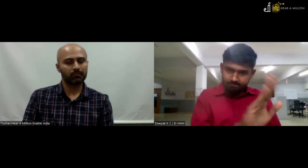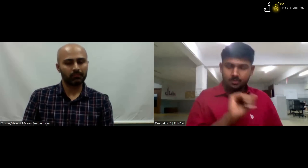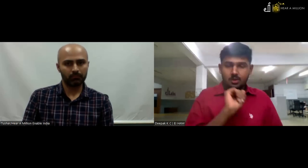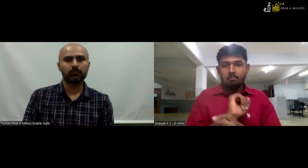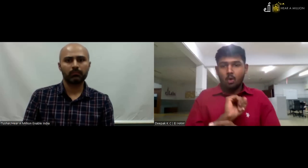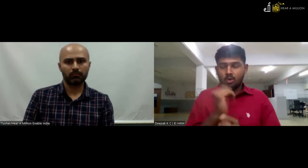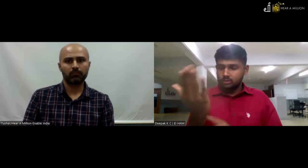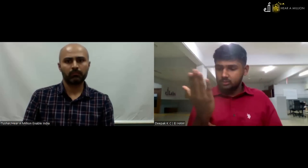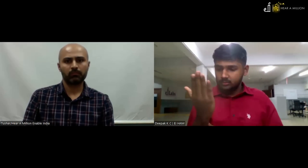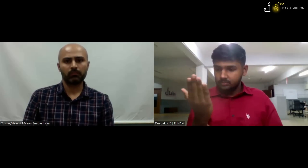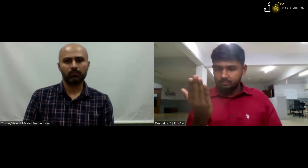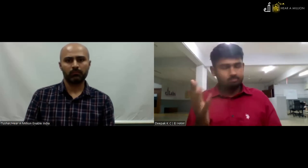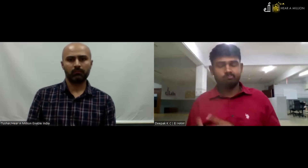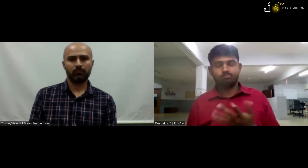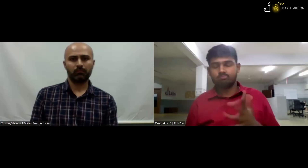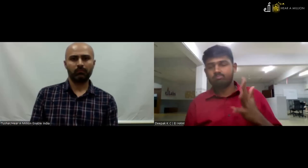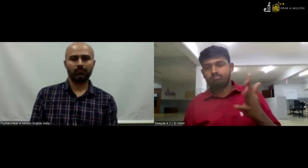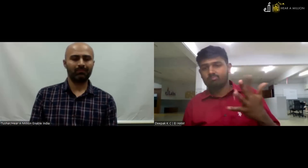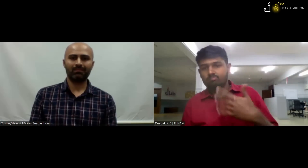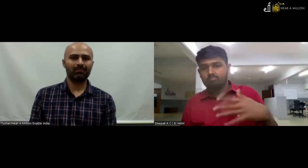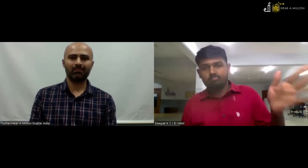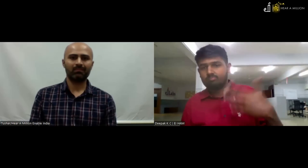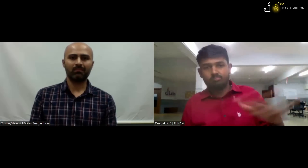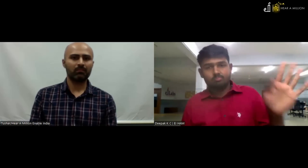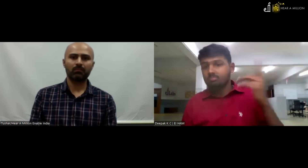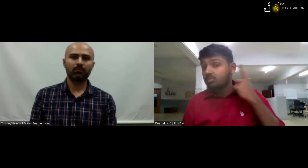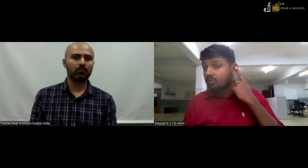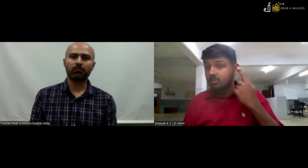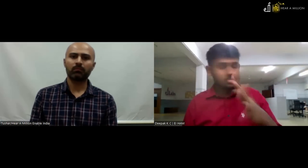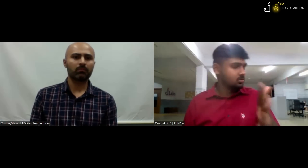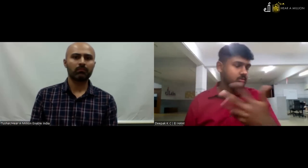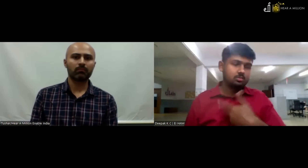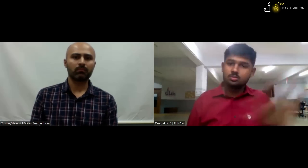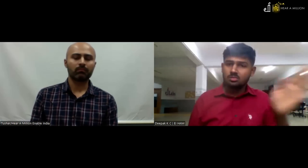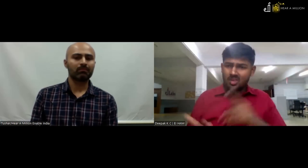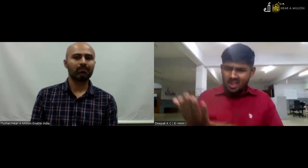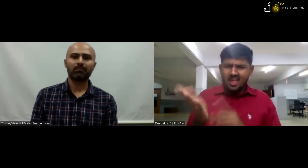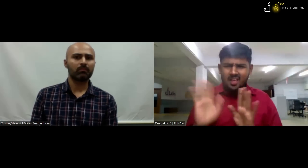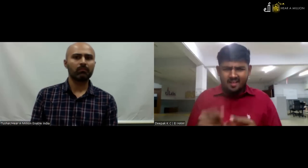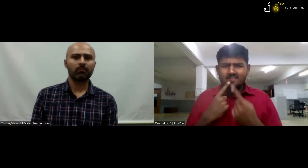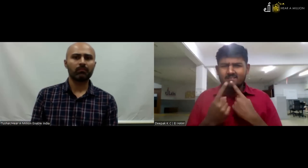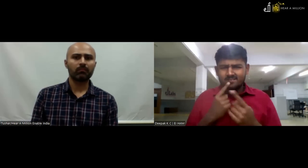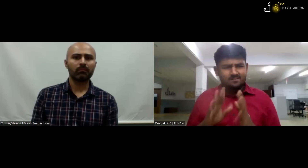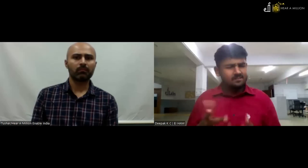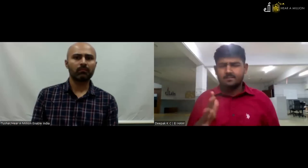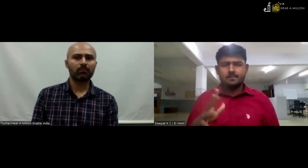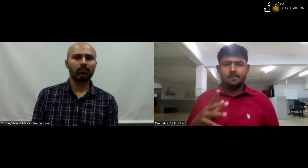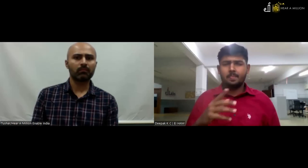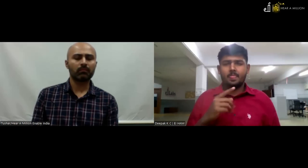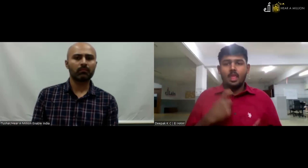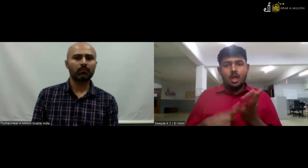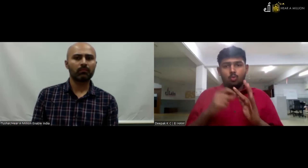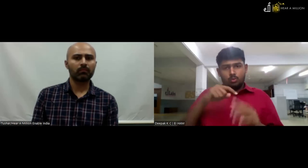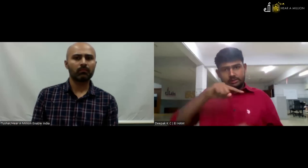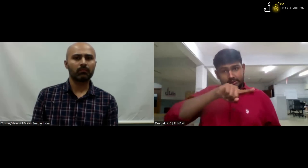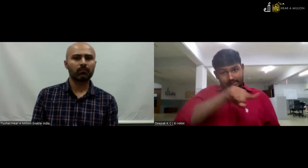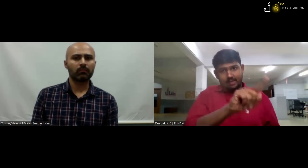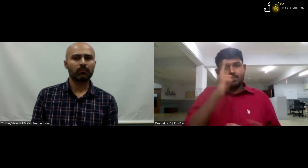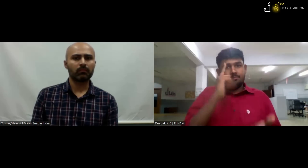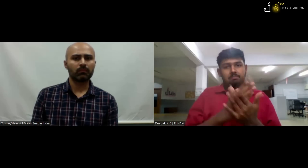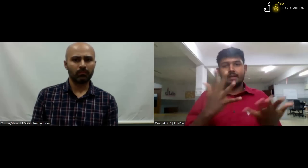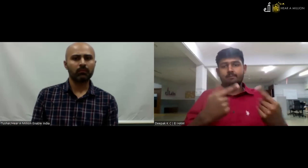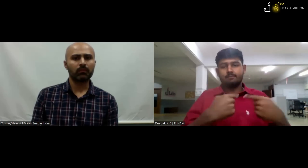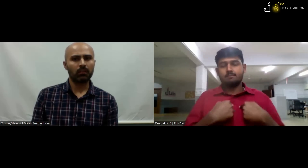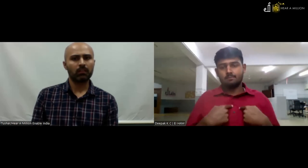So a lot of deaf people, they have downloaded different kinds of PDFs or something. I asked them if there's some PDF. I took those PDFs. The police person